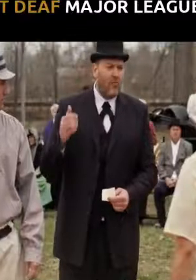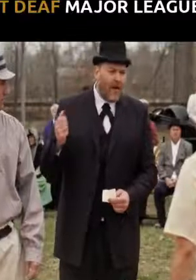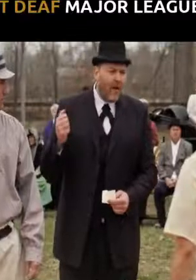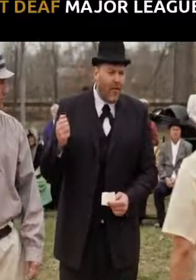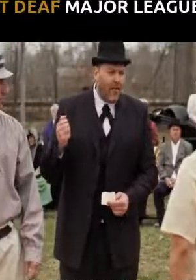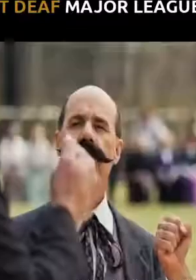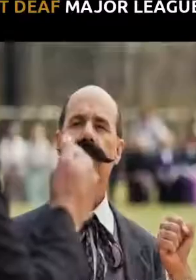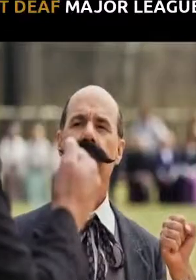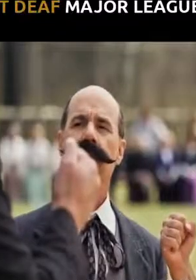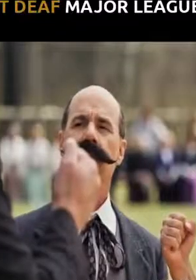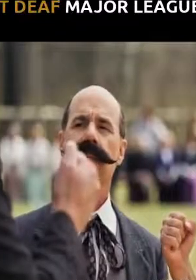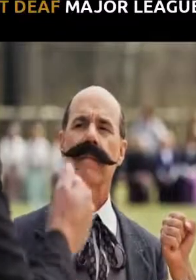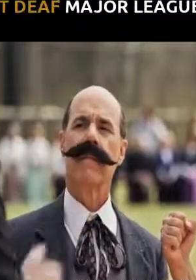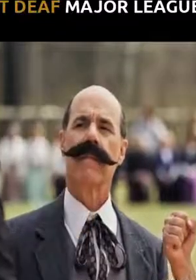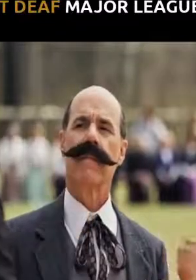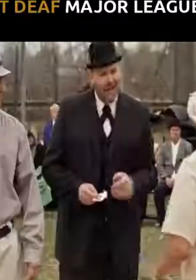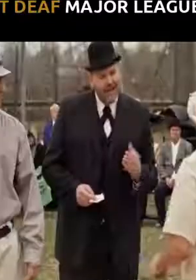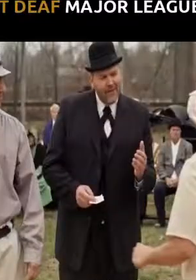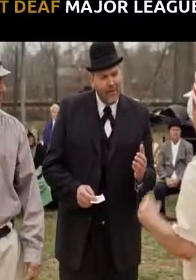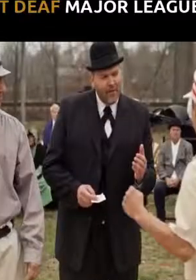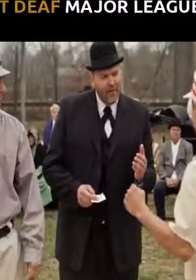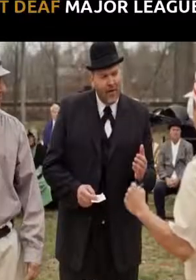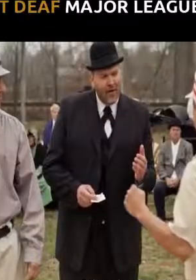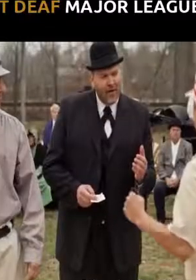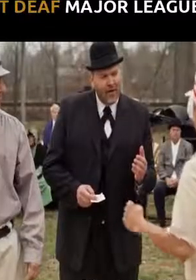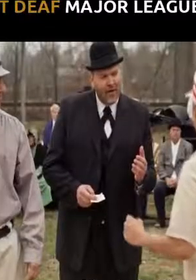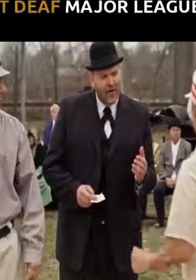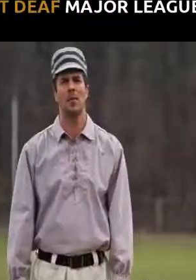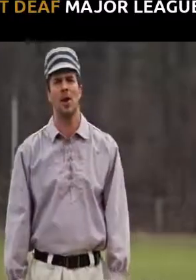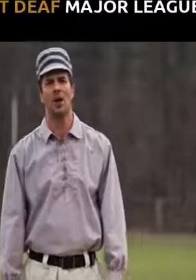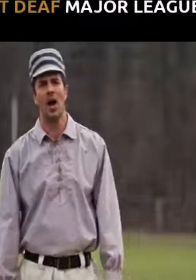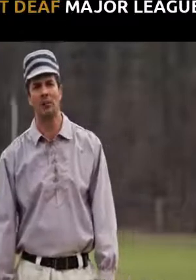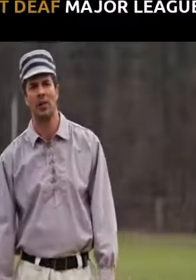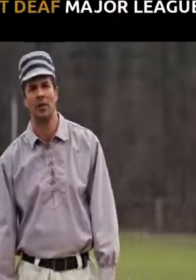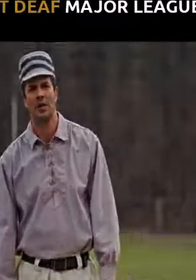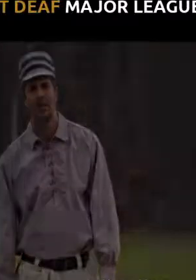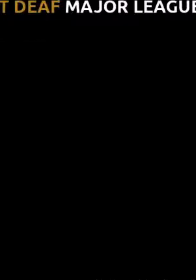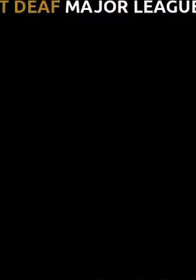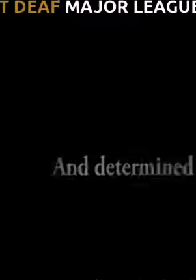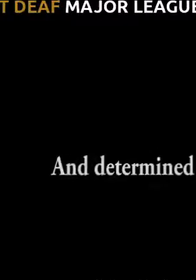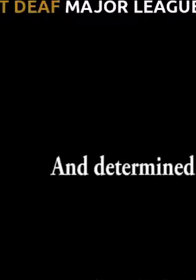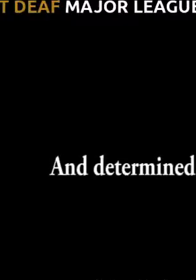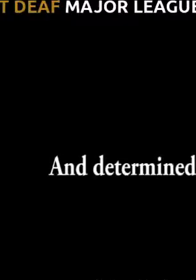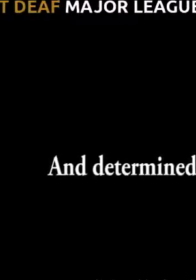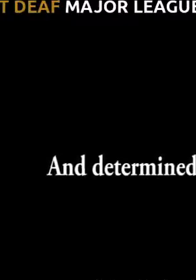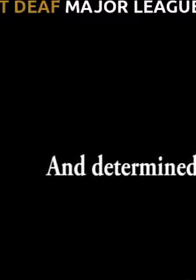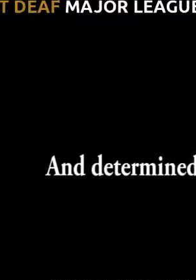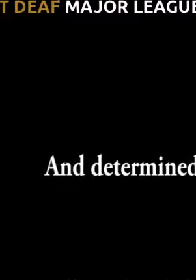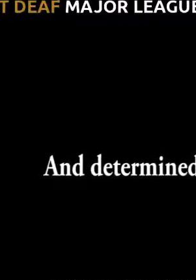right arm when I call a strike? And my left arm when I call a ball? Come on up. Can't show him favoritism just because he's a